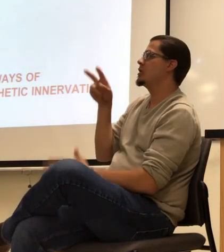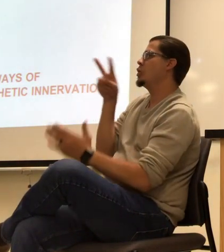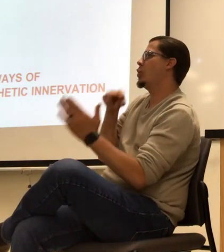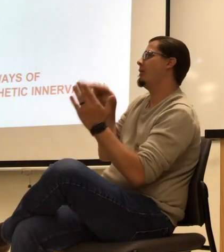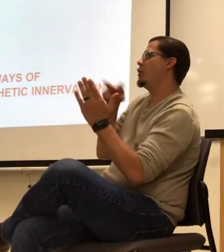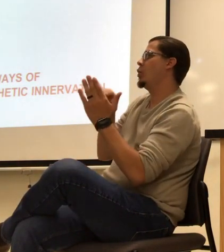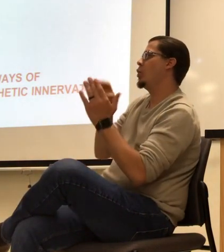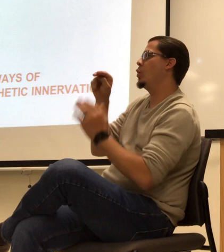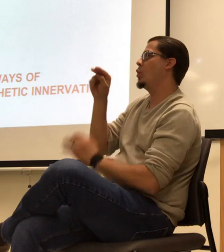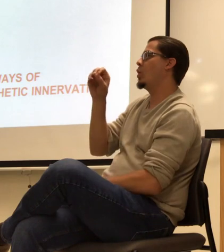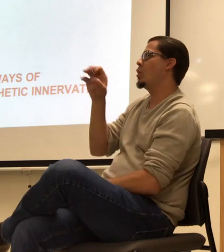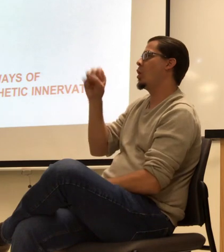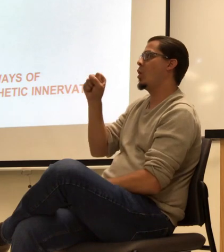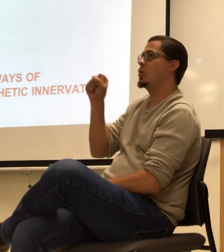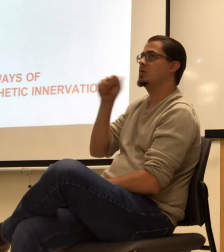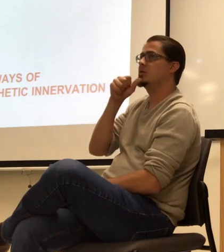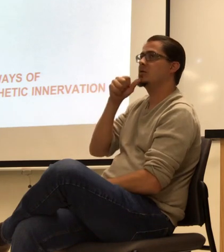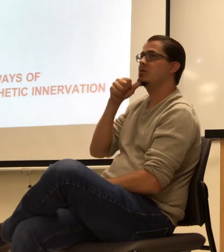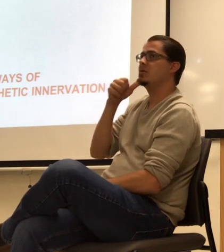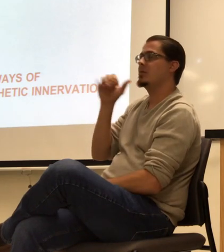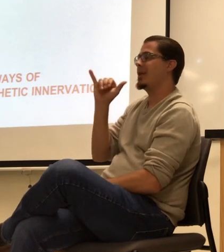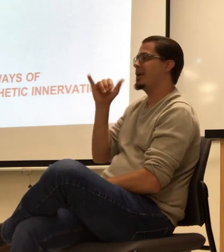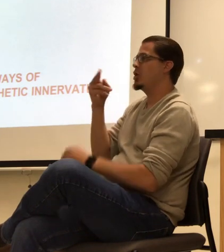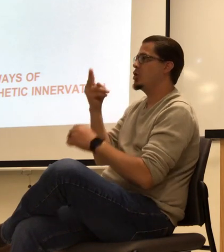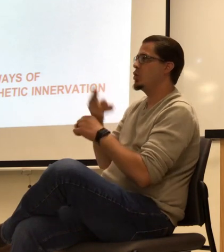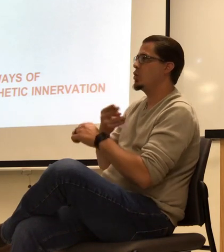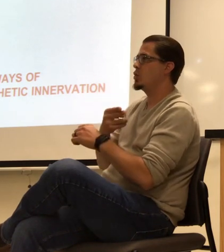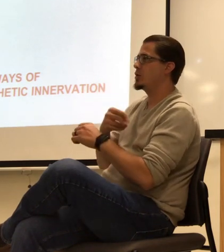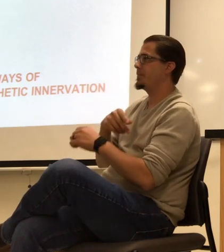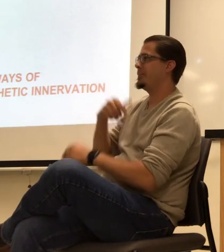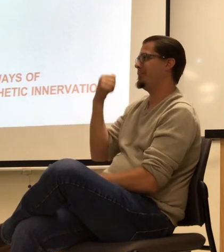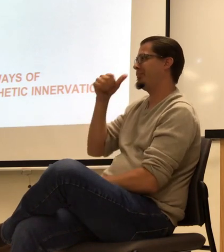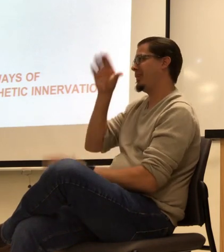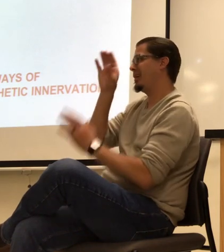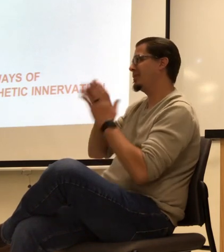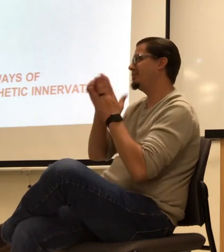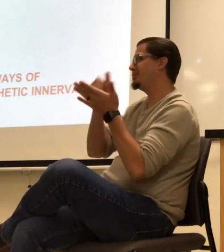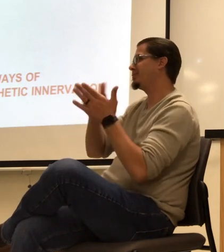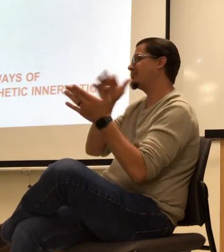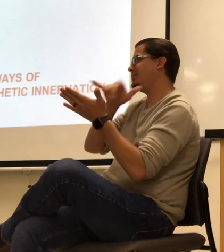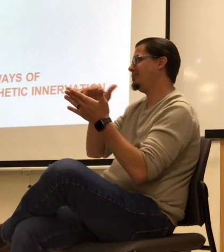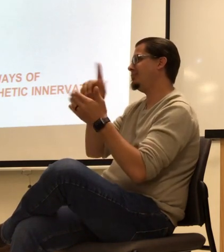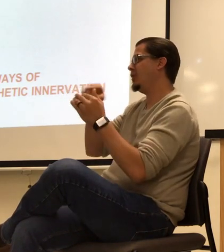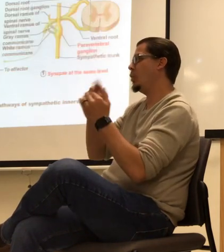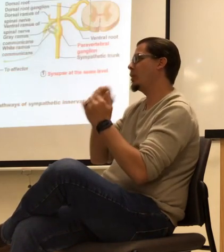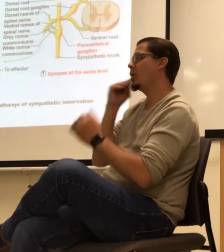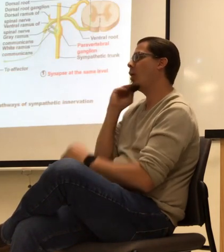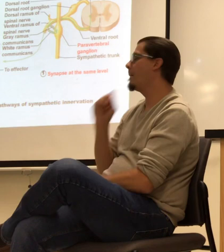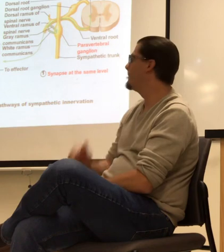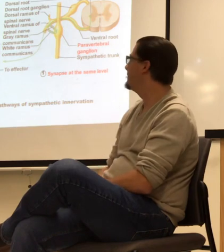notes, kind of like use these figures to help you study it when you're at home.